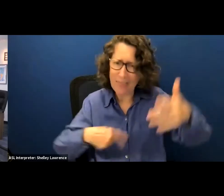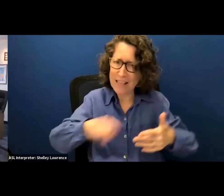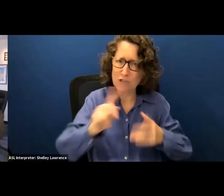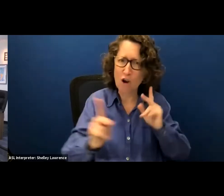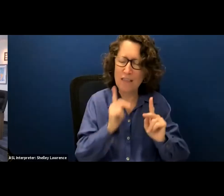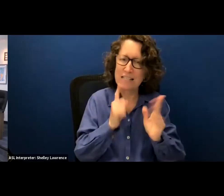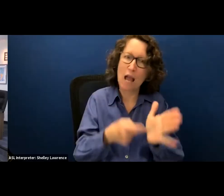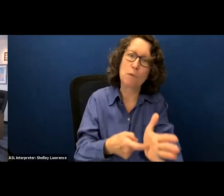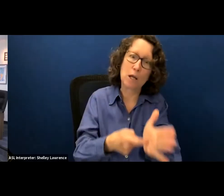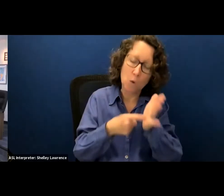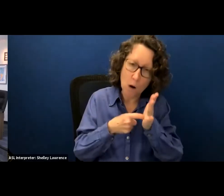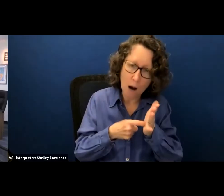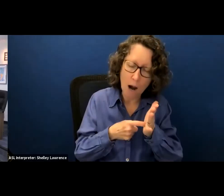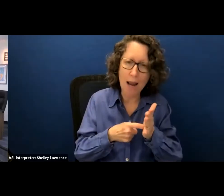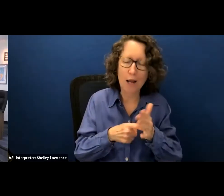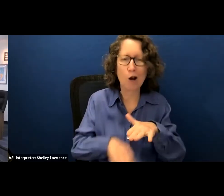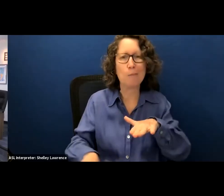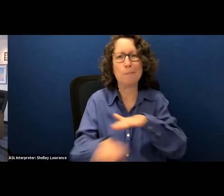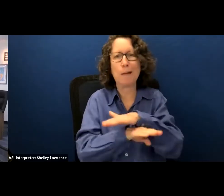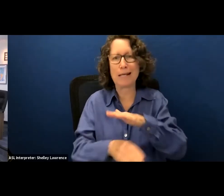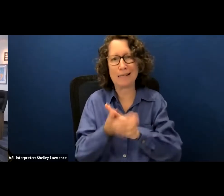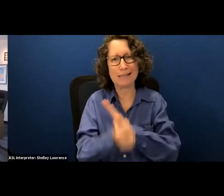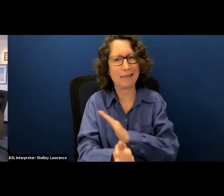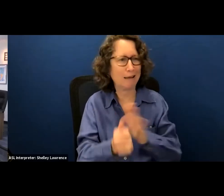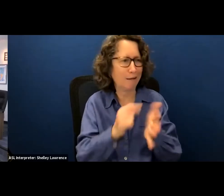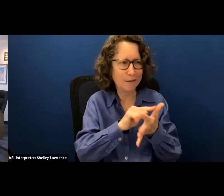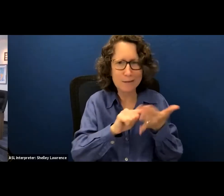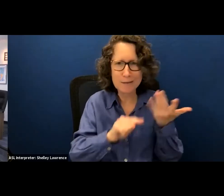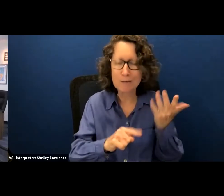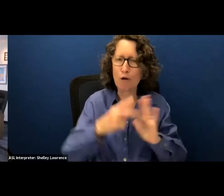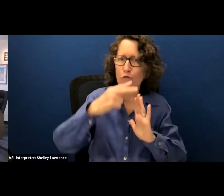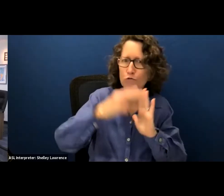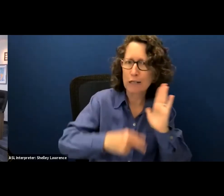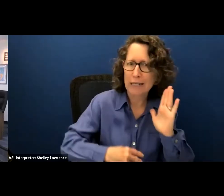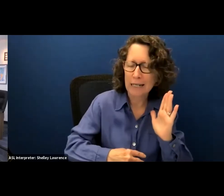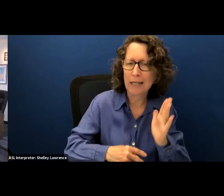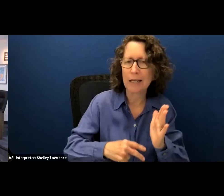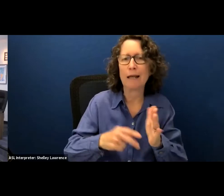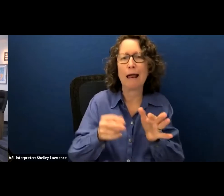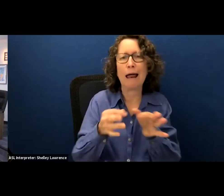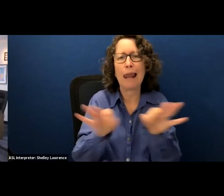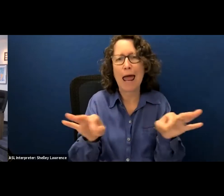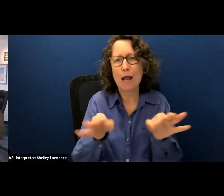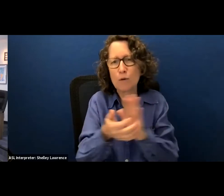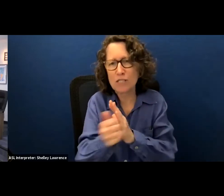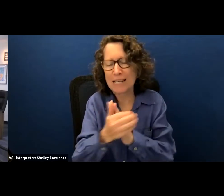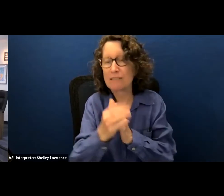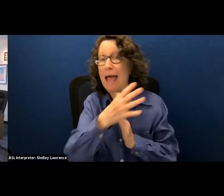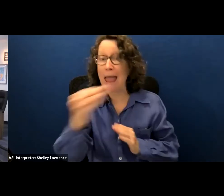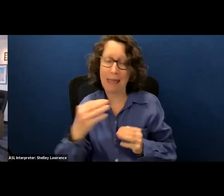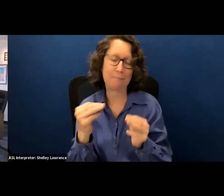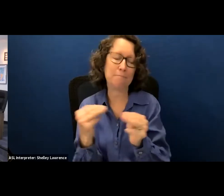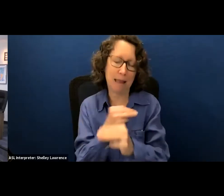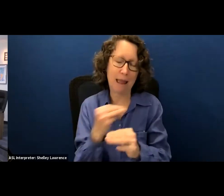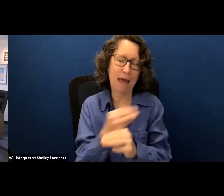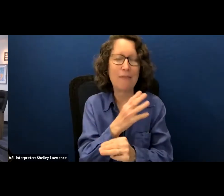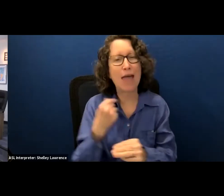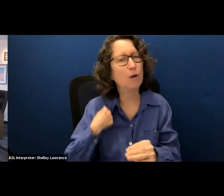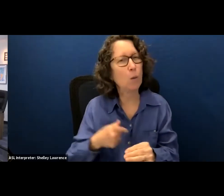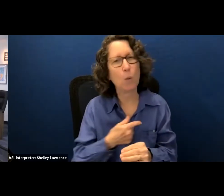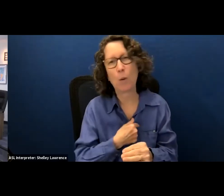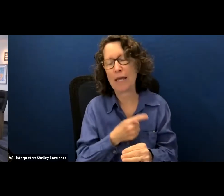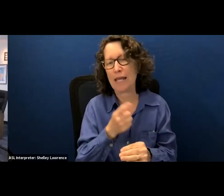that require basic skill sets, reading, language skill sets, and math. And we